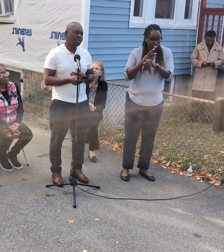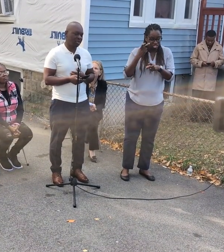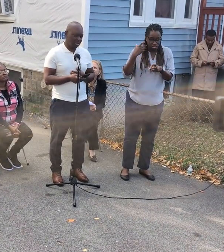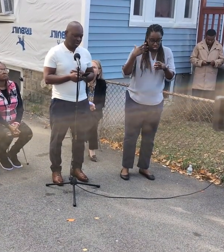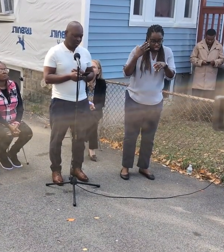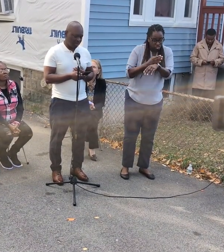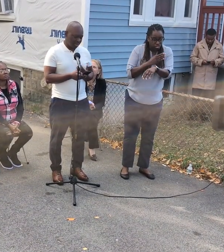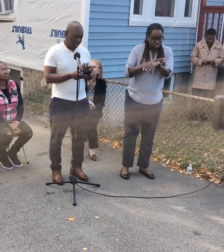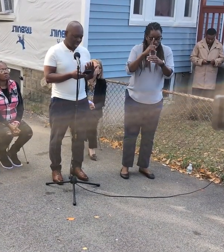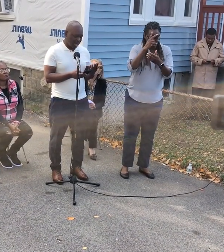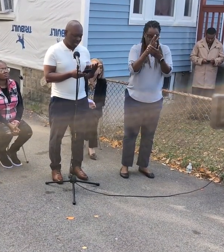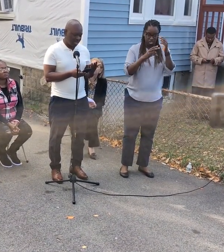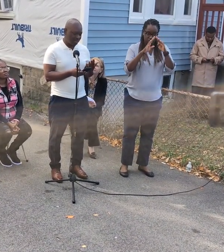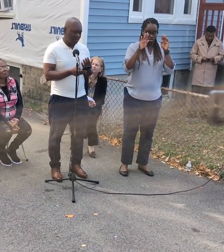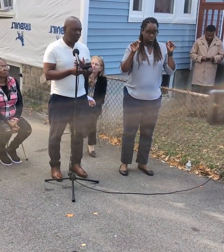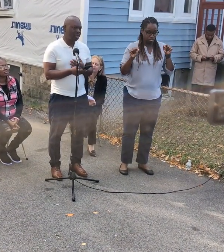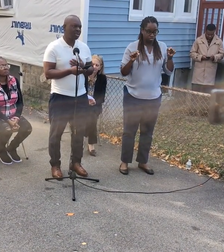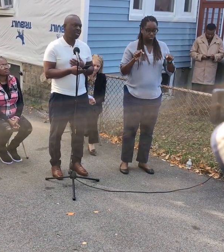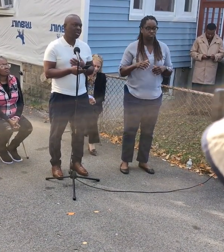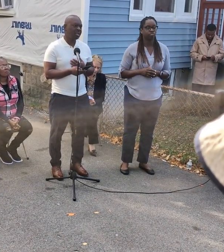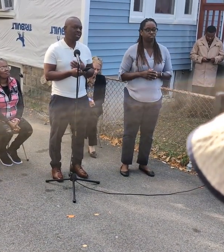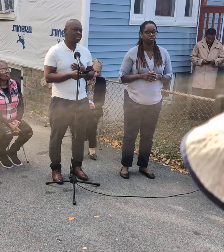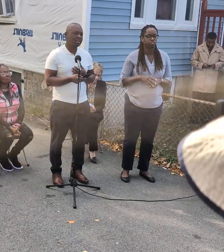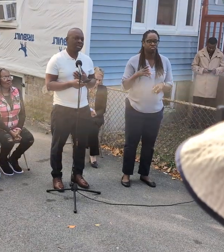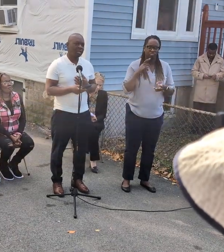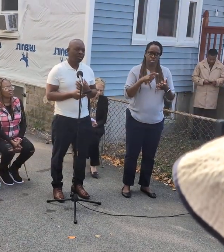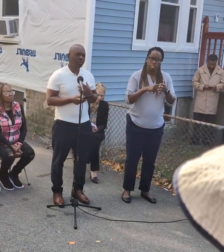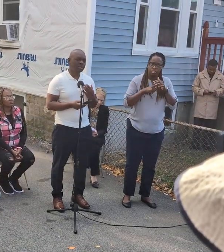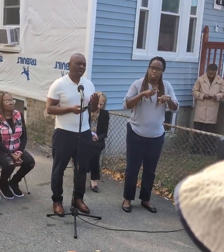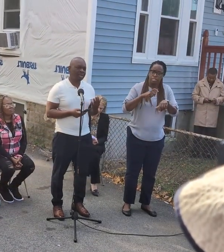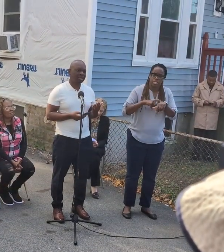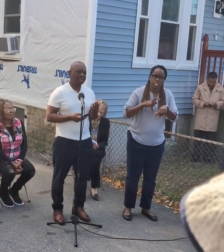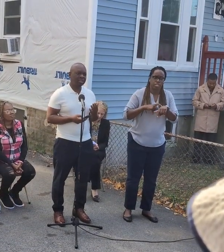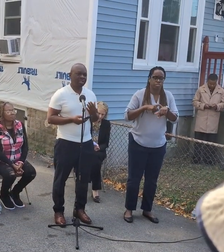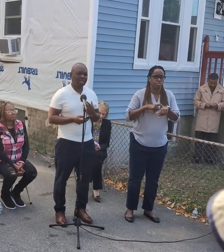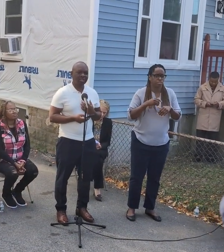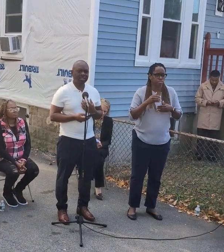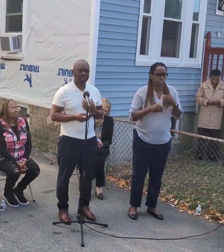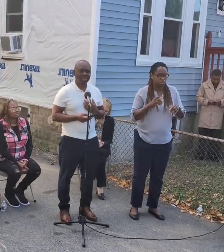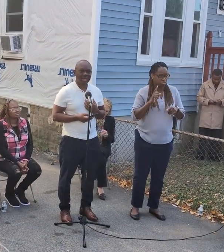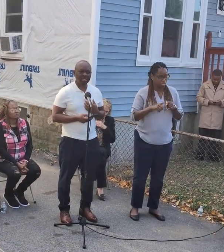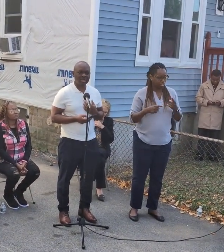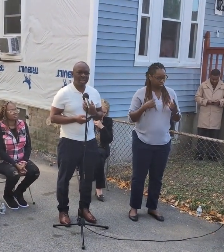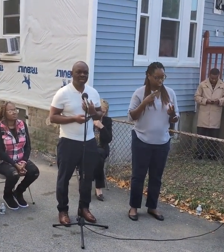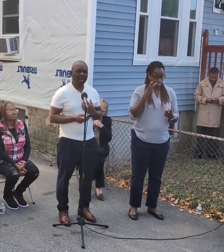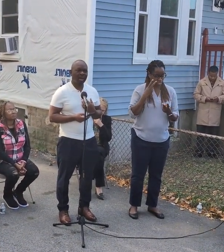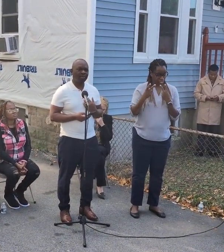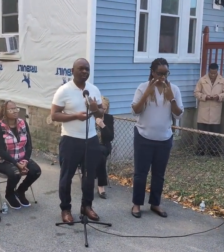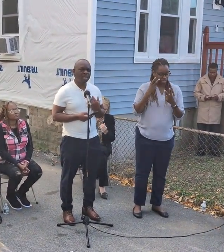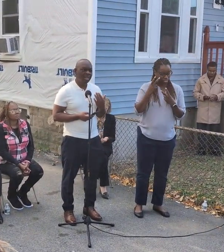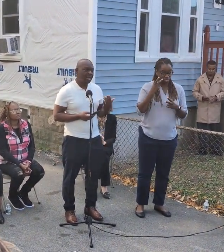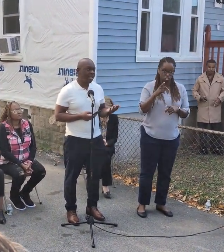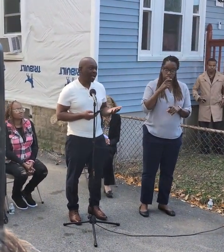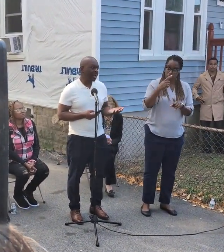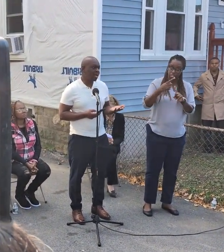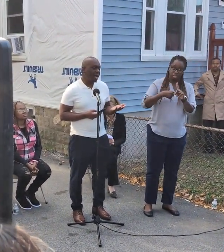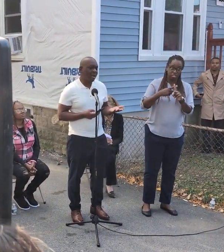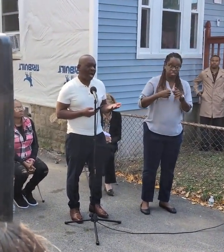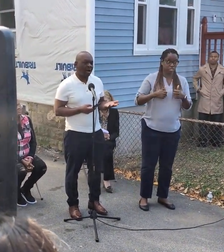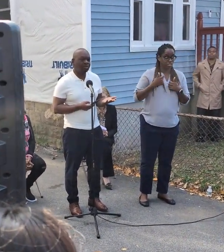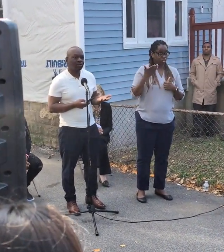story, what that ended up doing is we started seeing a change in some of the tenants that